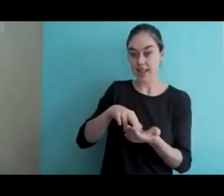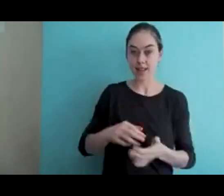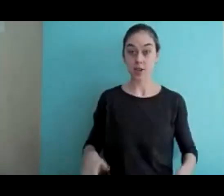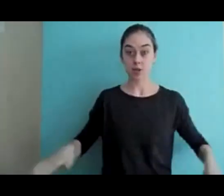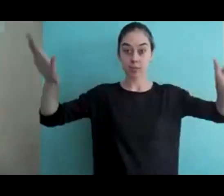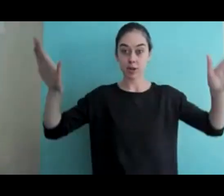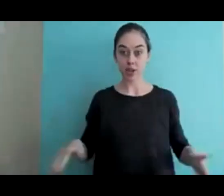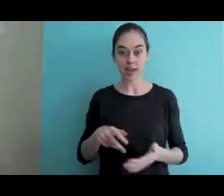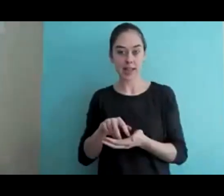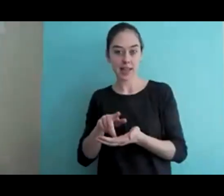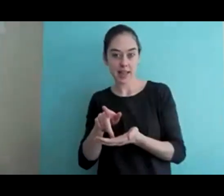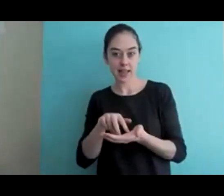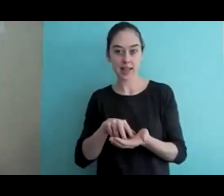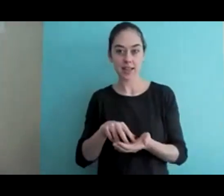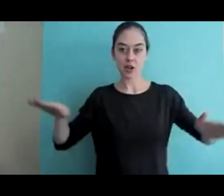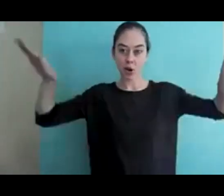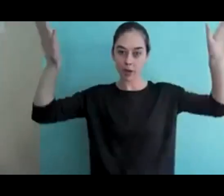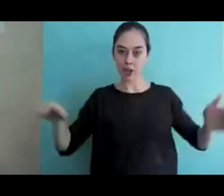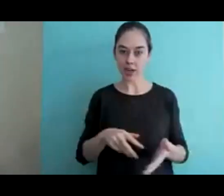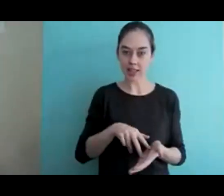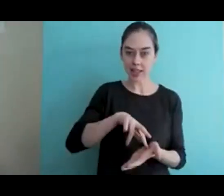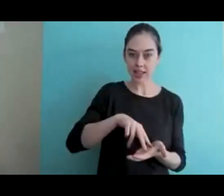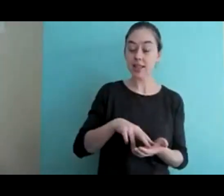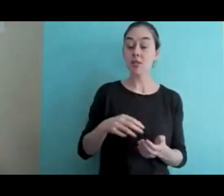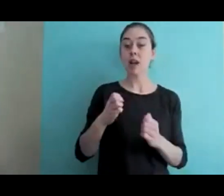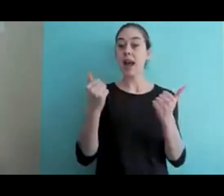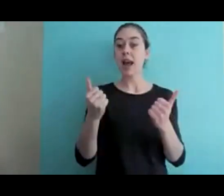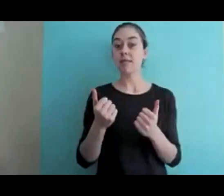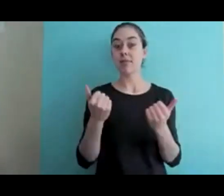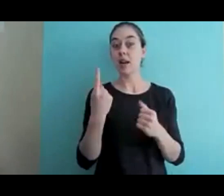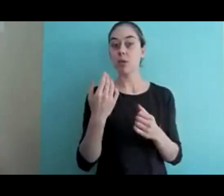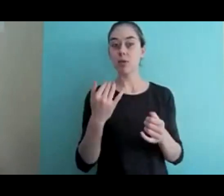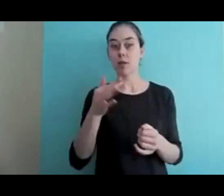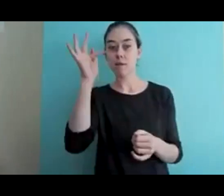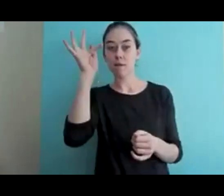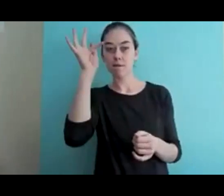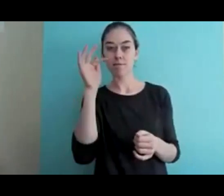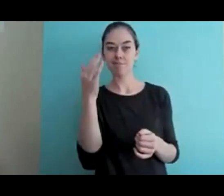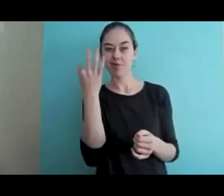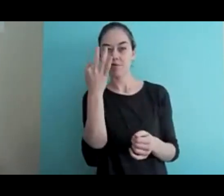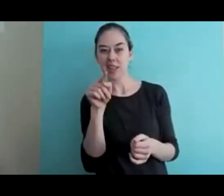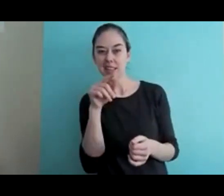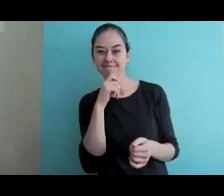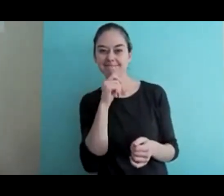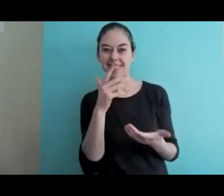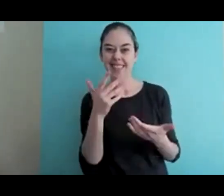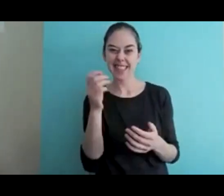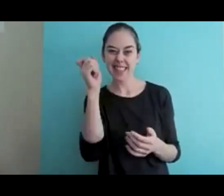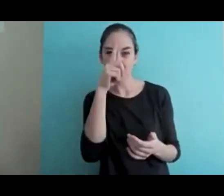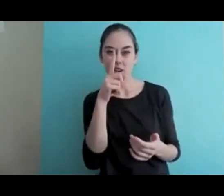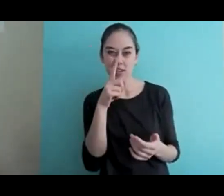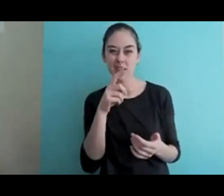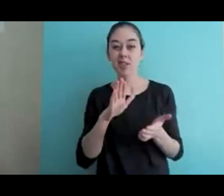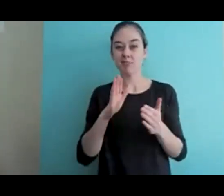people that maybe might find that even a bit difficult, you can do this, jumping jack, jab, while you're flat on your